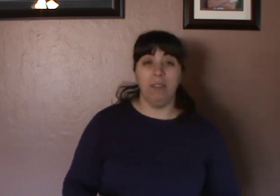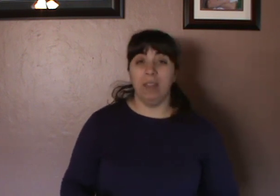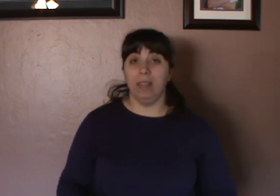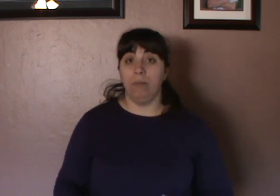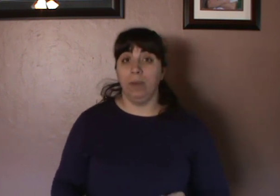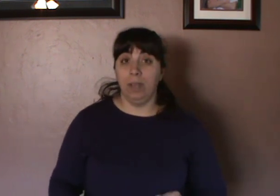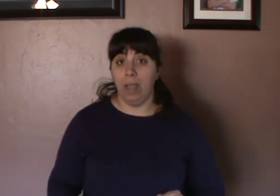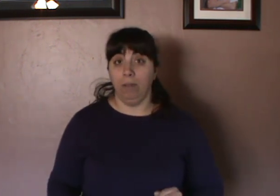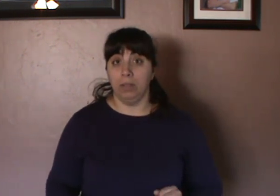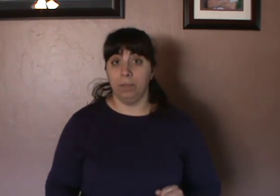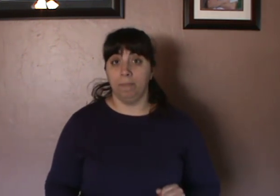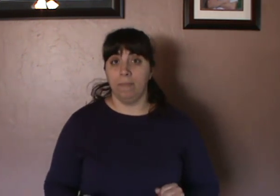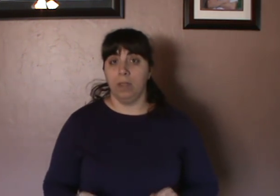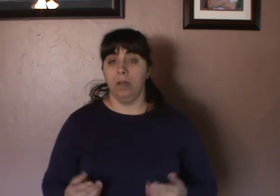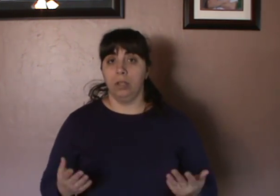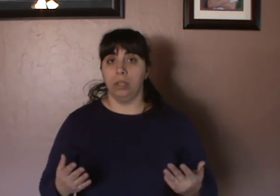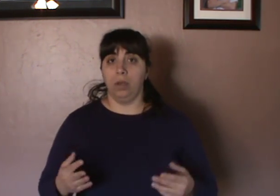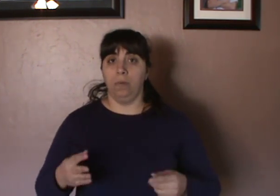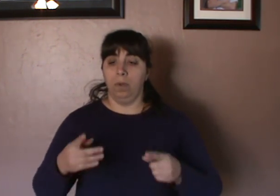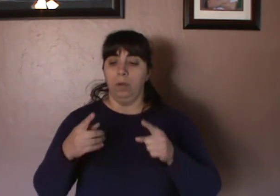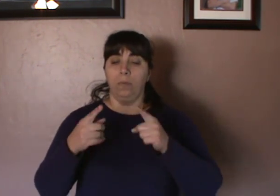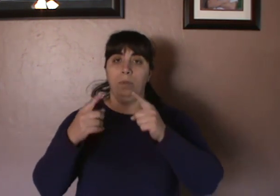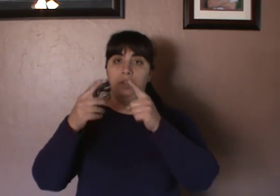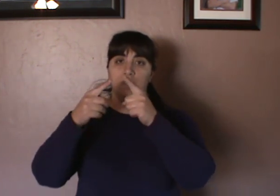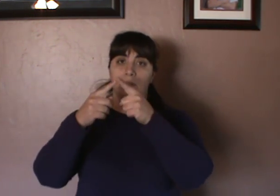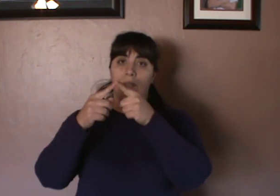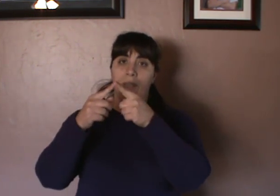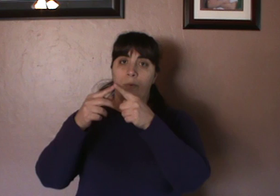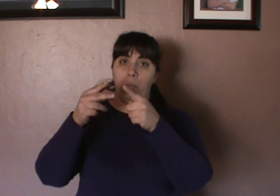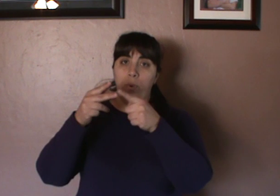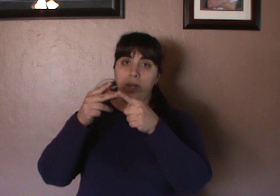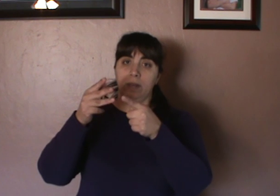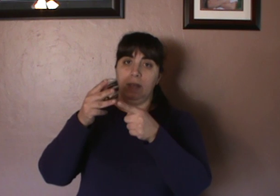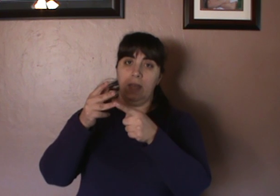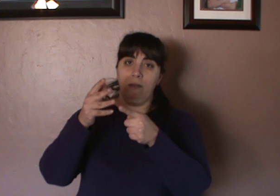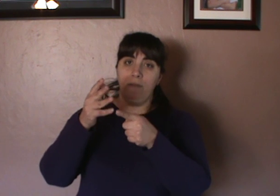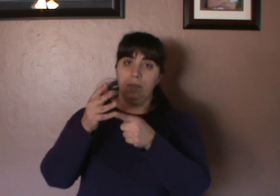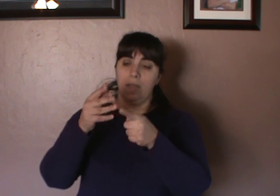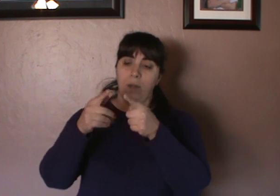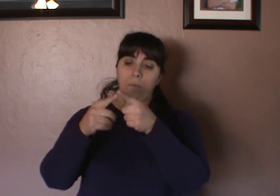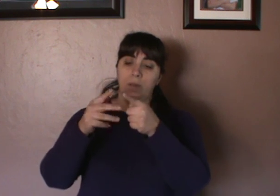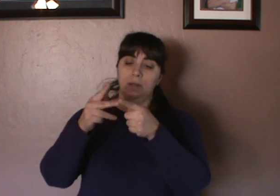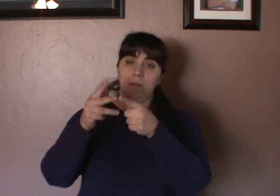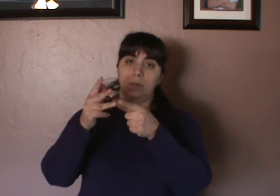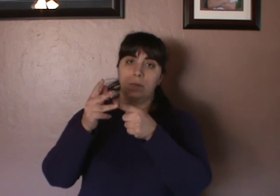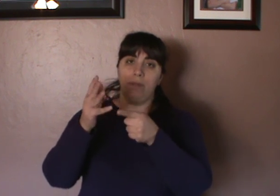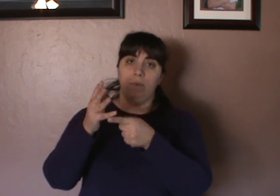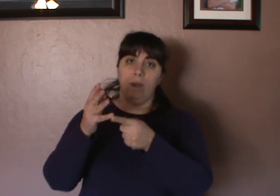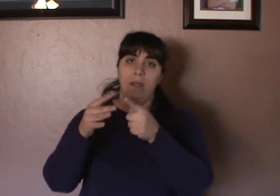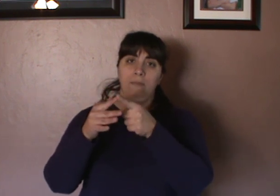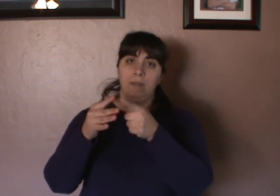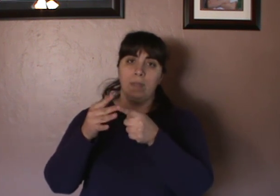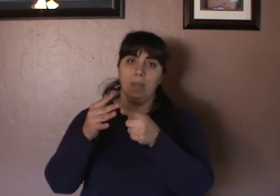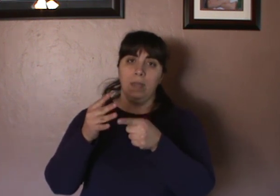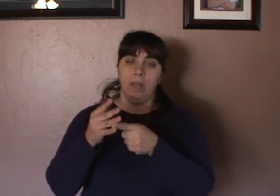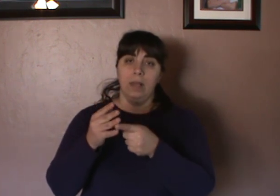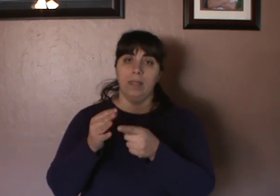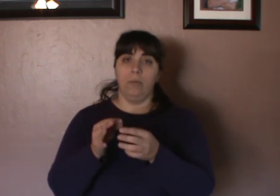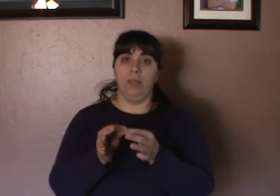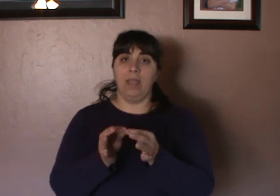Everything that really counts. So we'll just, like, we're pointing to everything. 1, 2, 3, 4, everything that really counts.